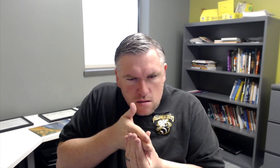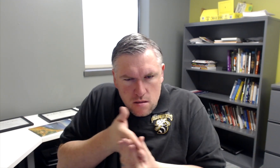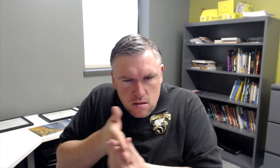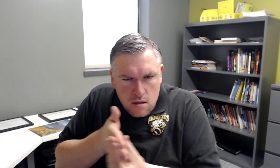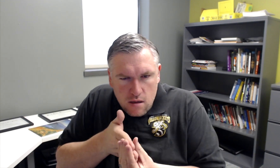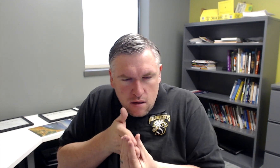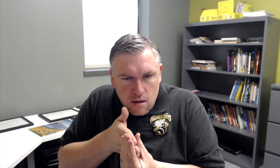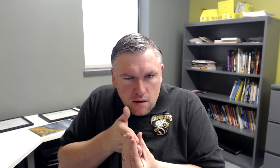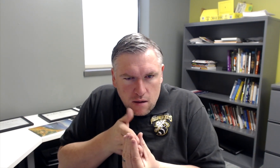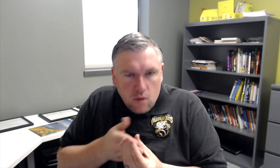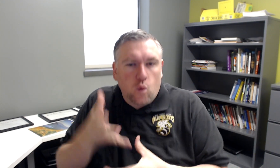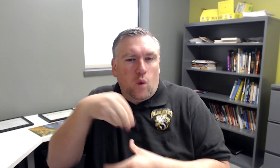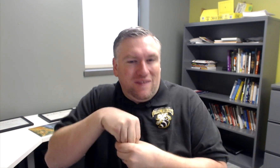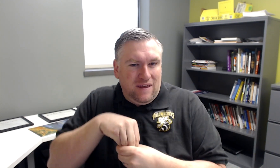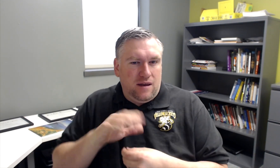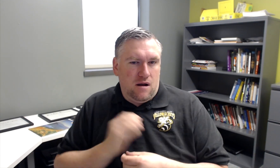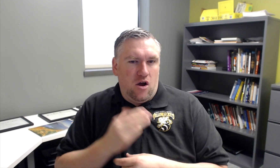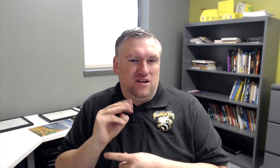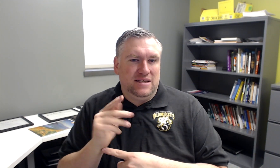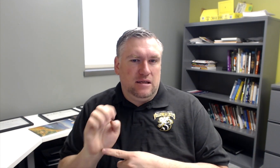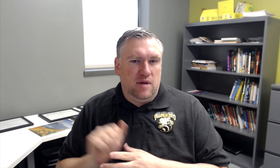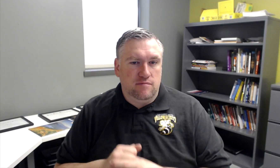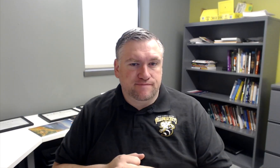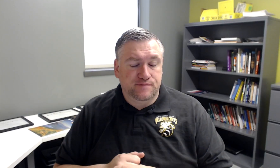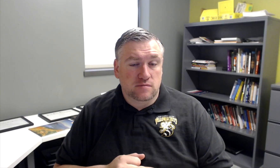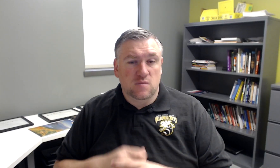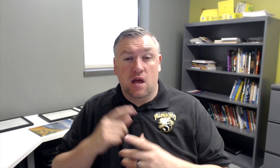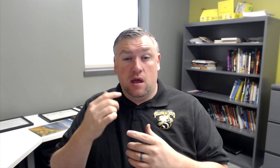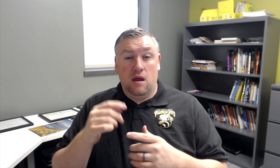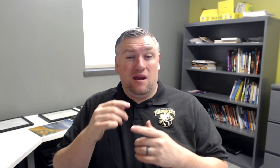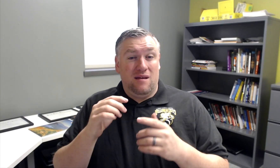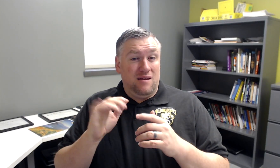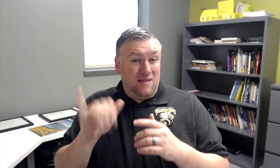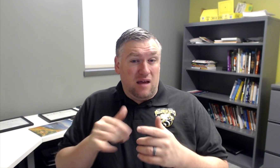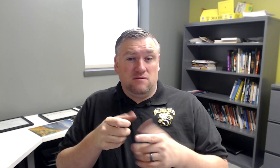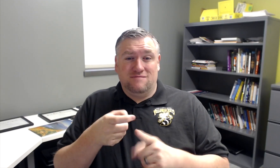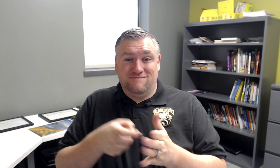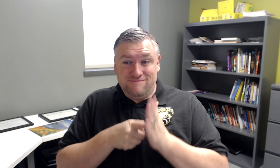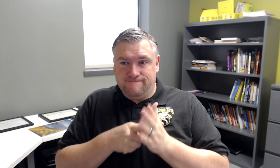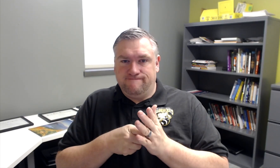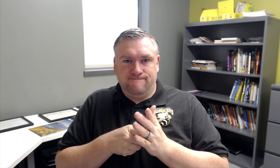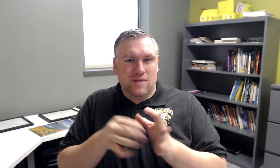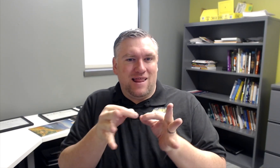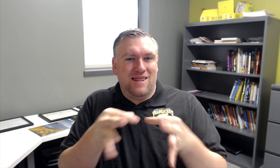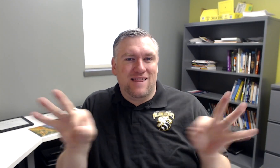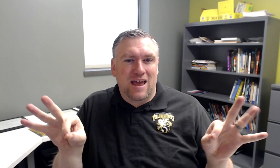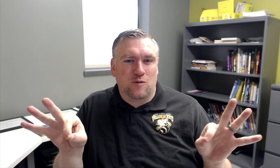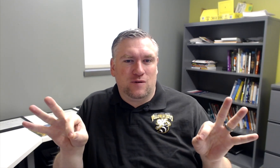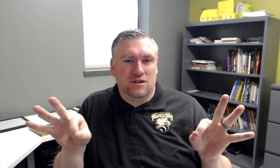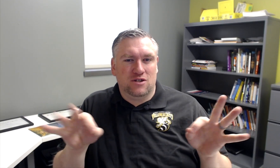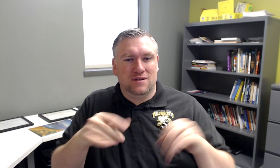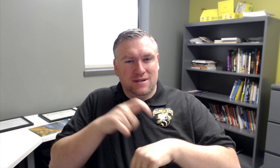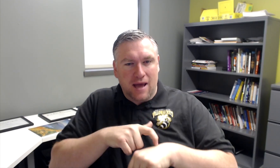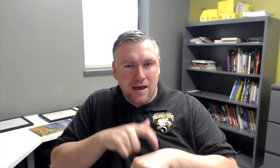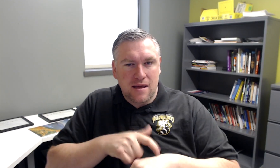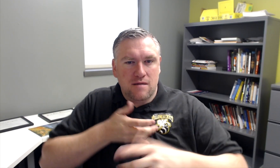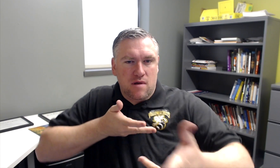And really figure out and subfile the schema. And that requires a lot of language